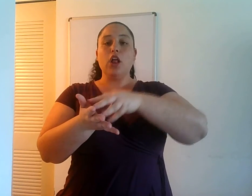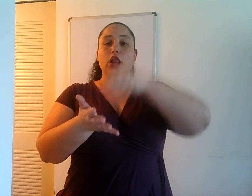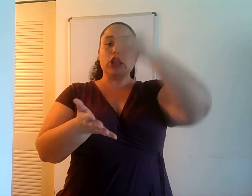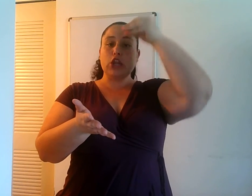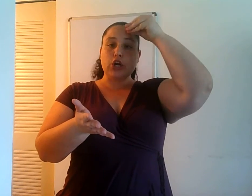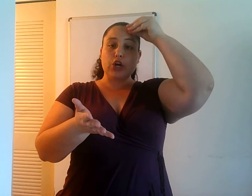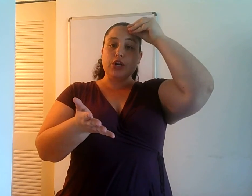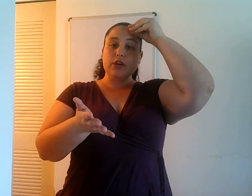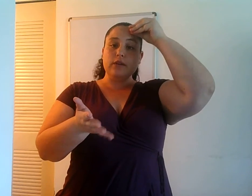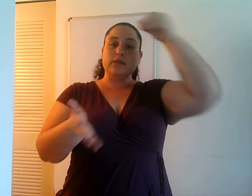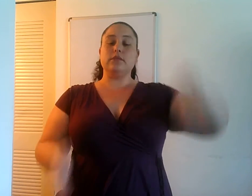Learn.